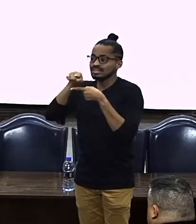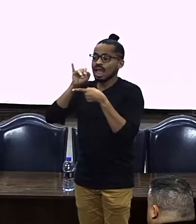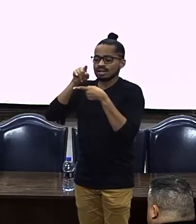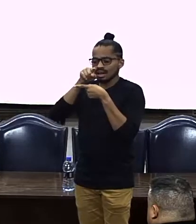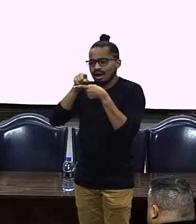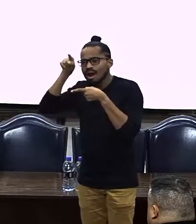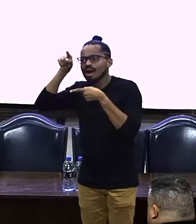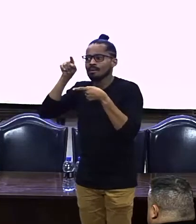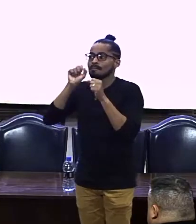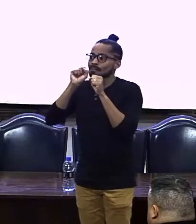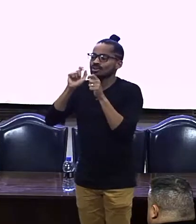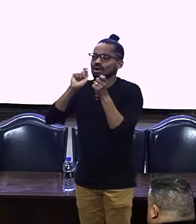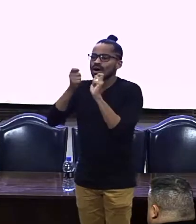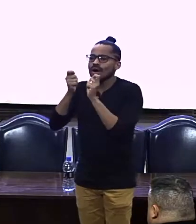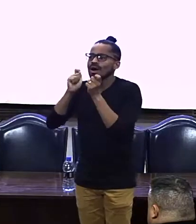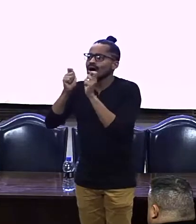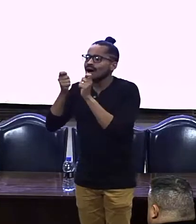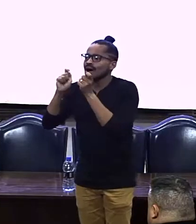the language.